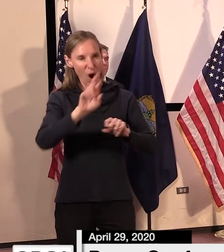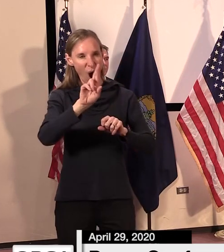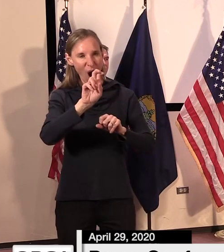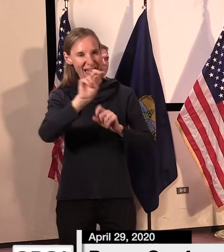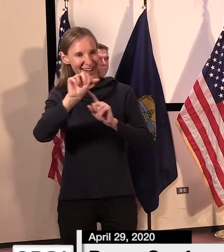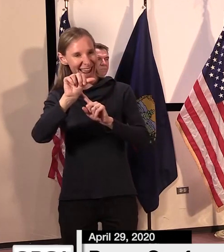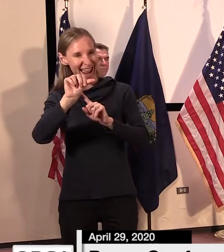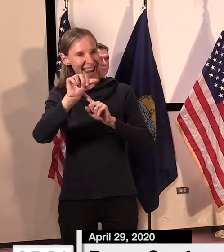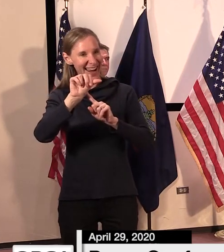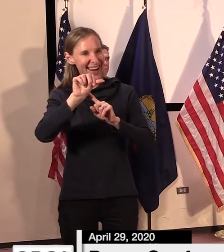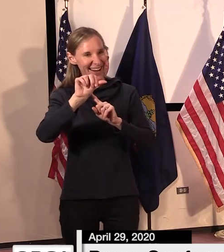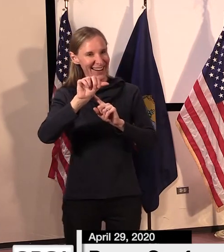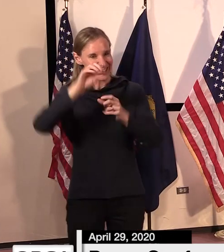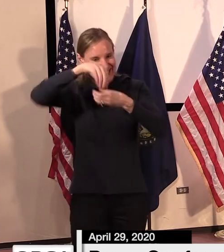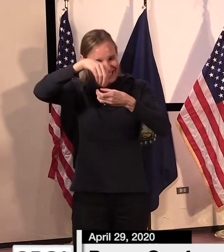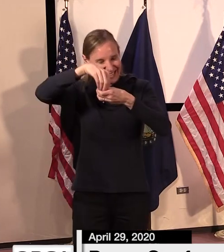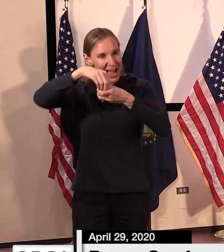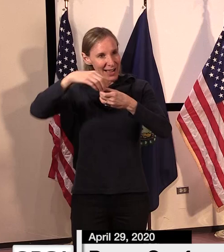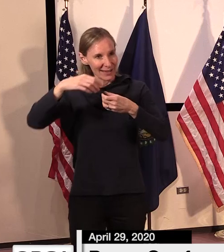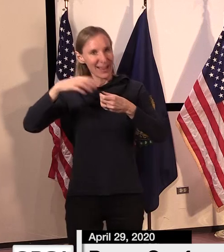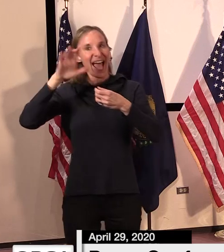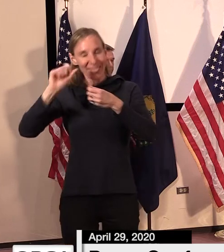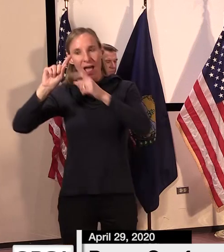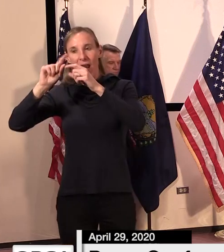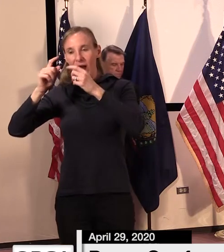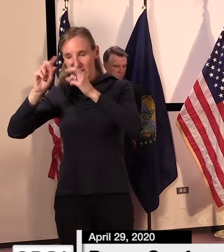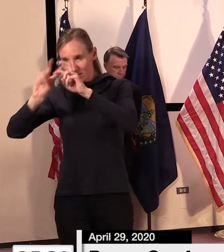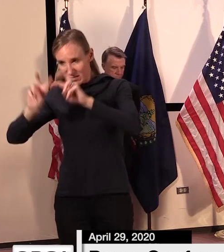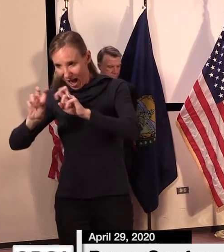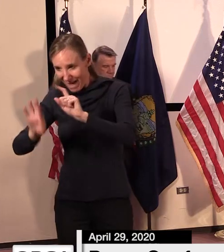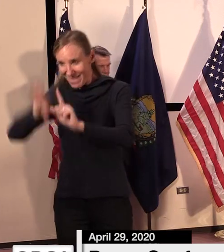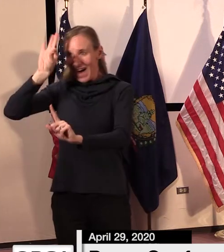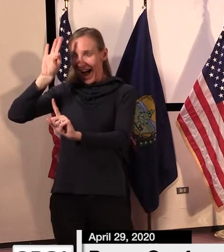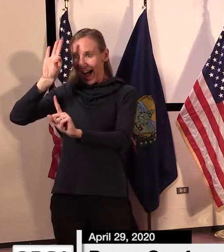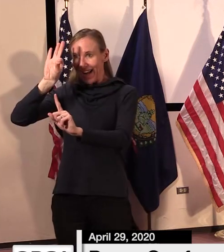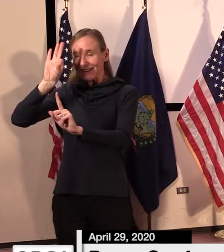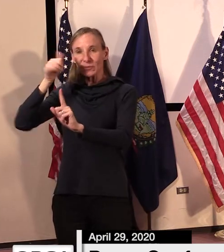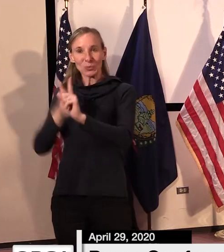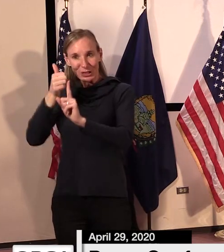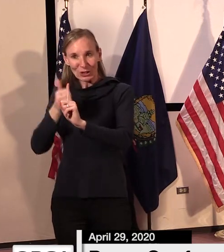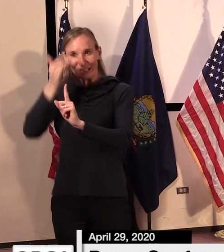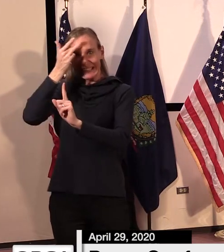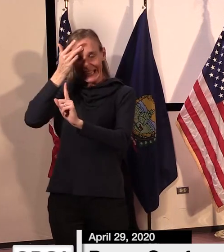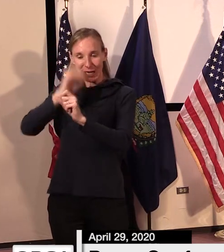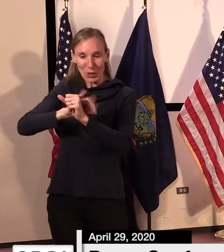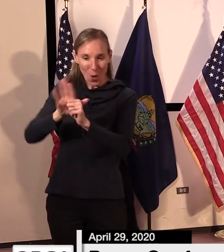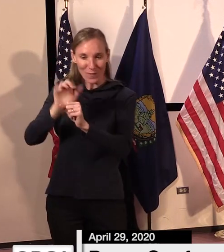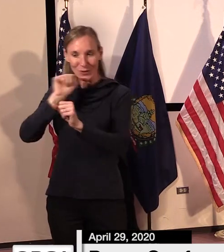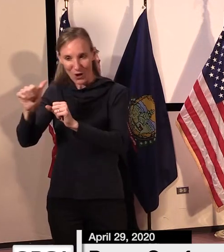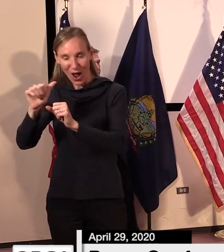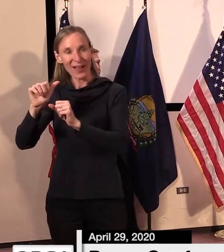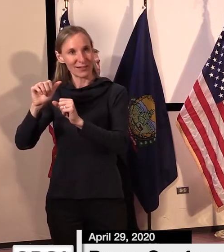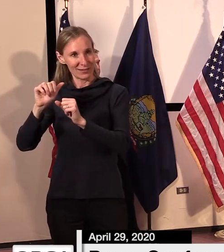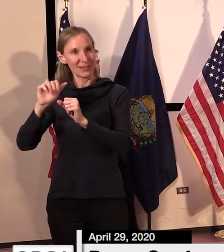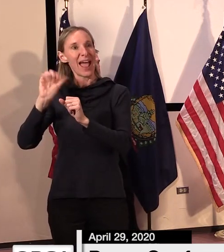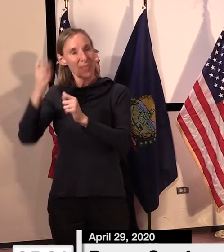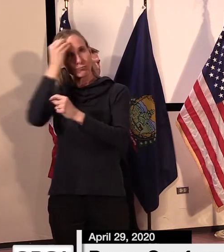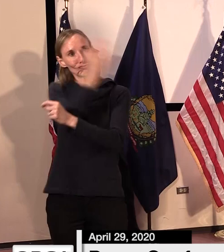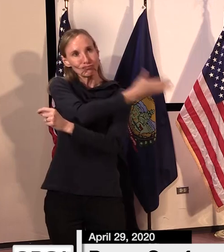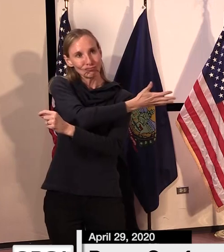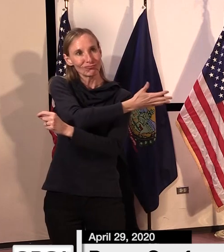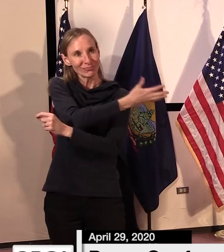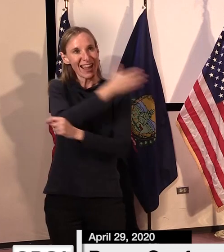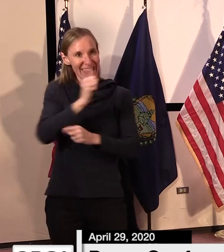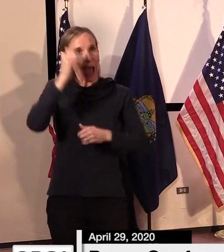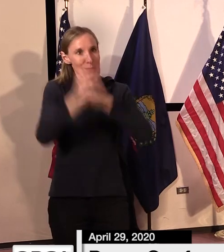really a supply chain across a whole host of areas. And we're very confident that we not